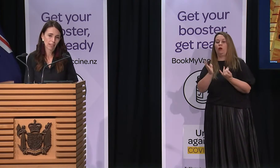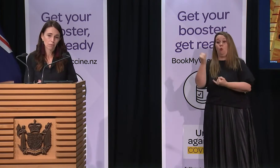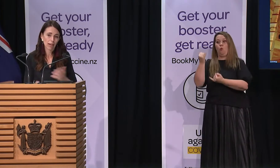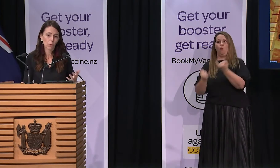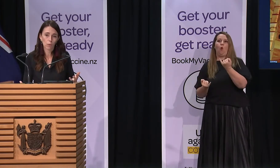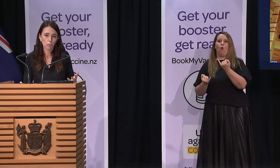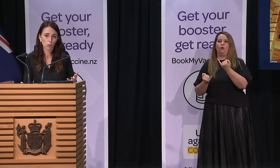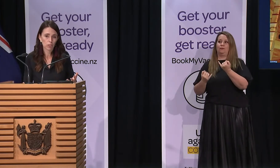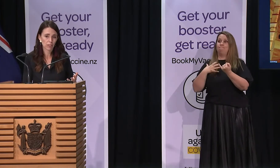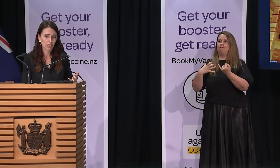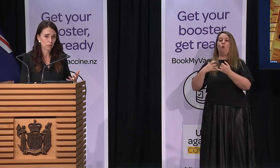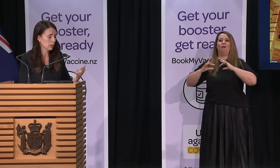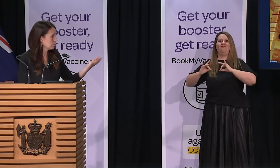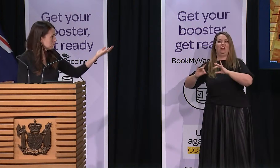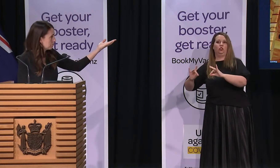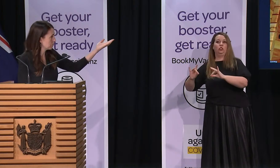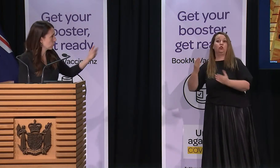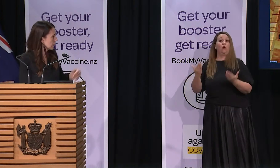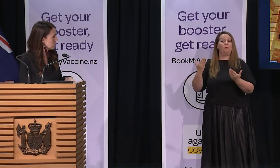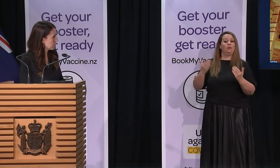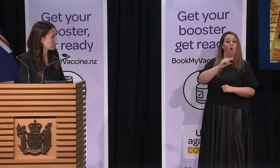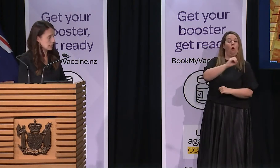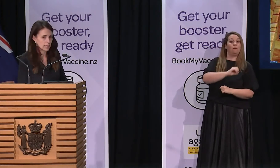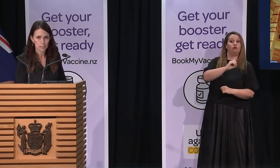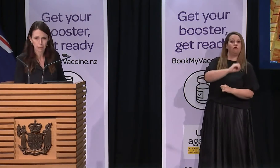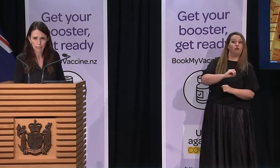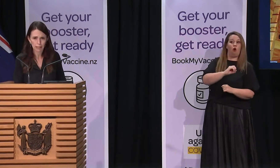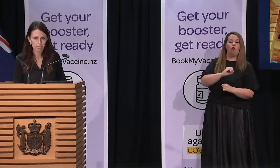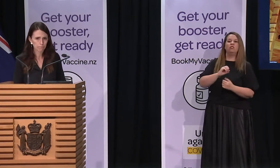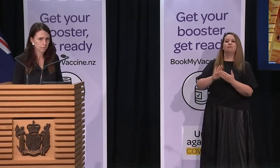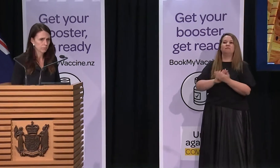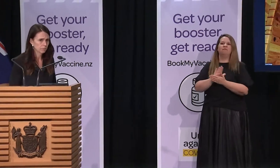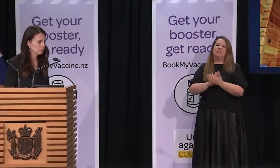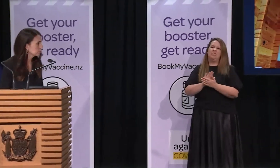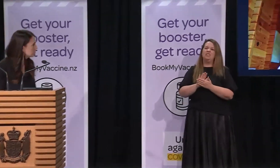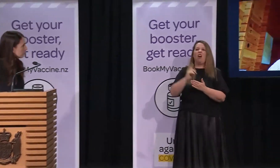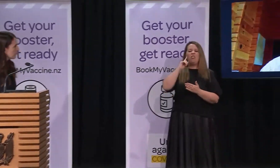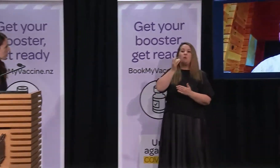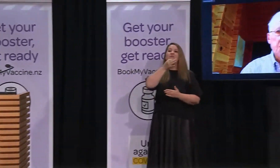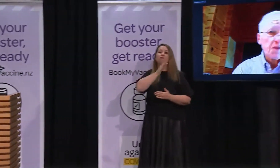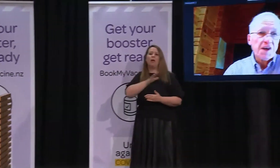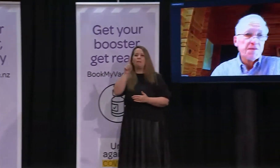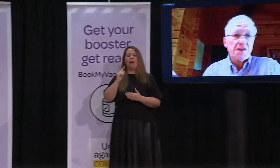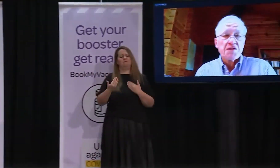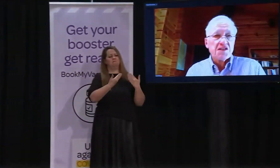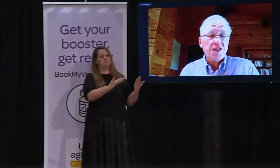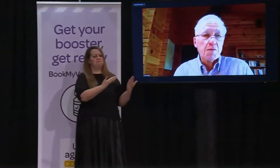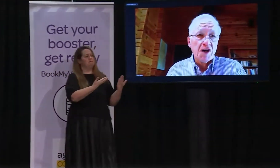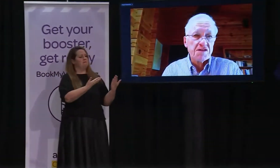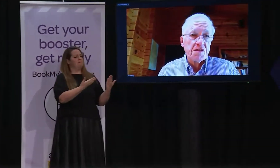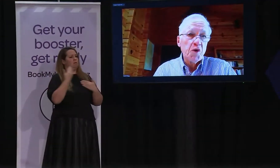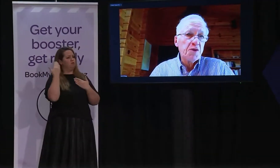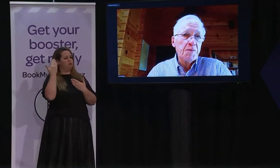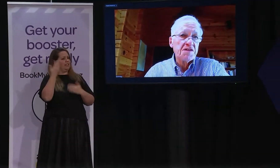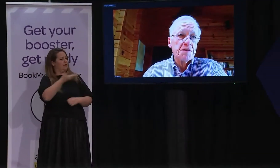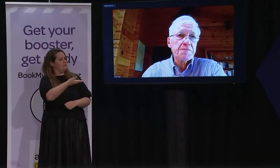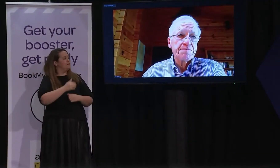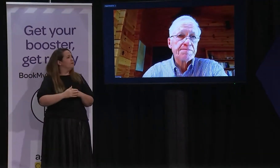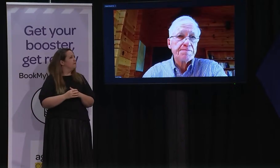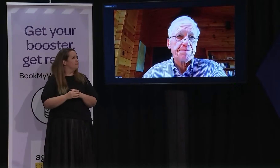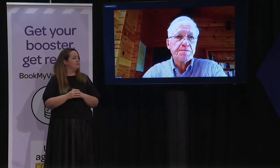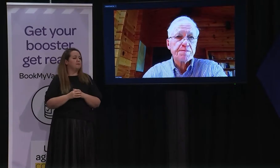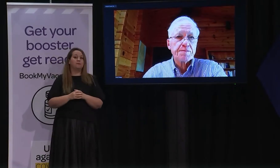transmissible and it may well be more severe, but we'll let Professor Skegg speak to that. Yes, well, that summarises it well, Prime